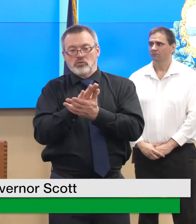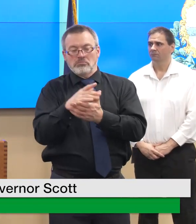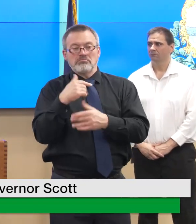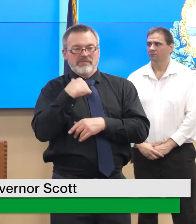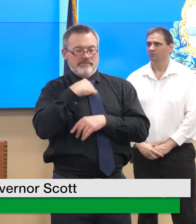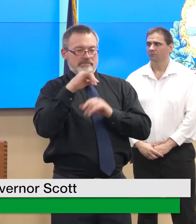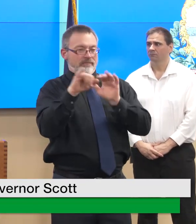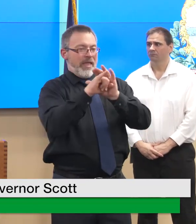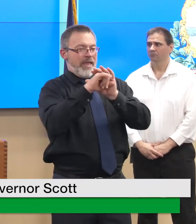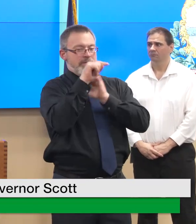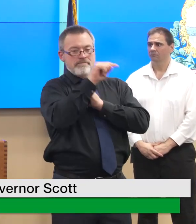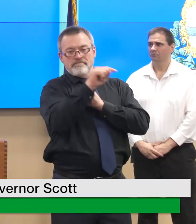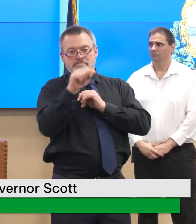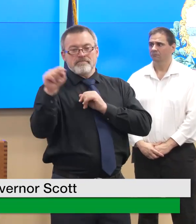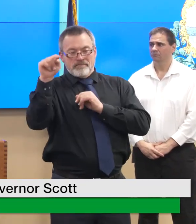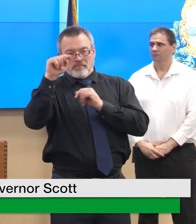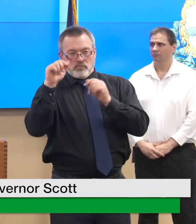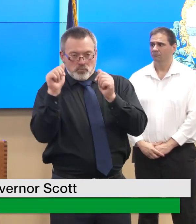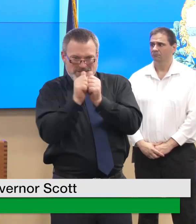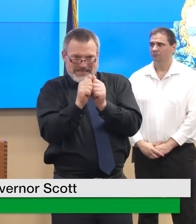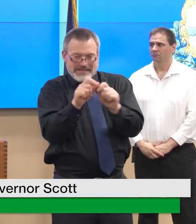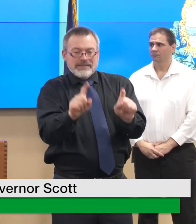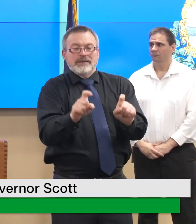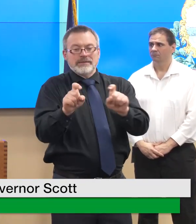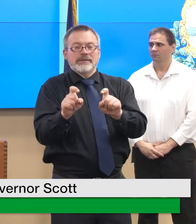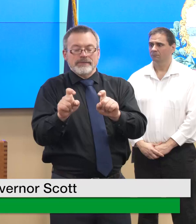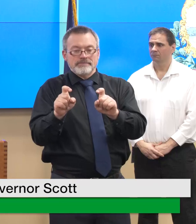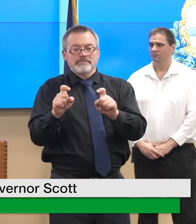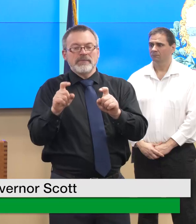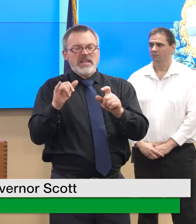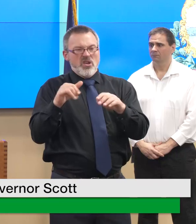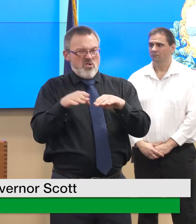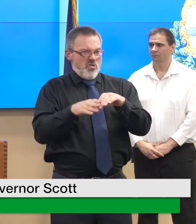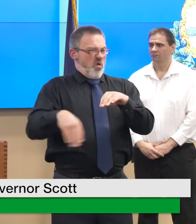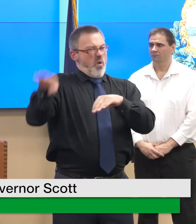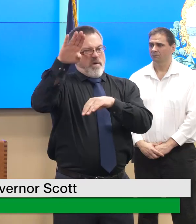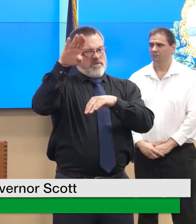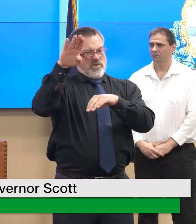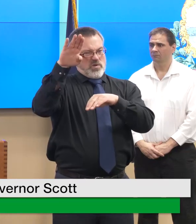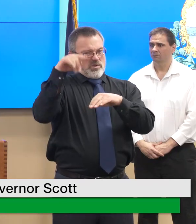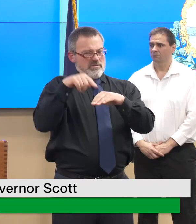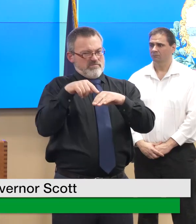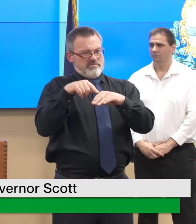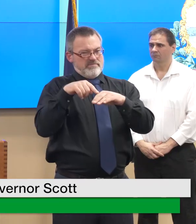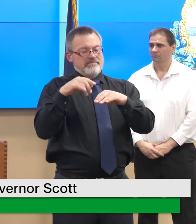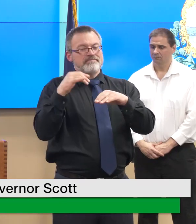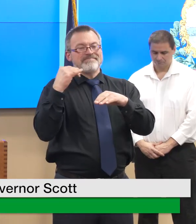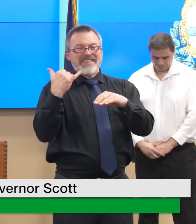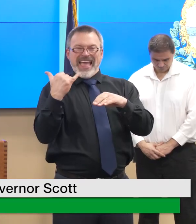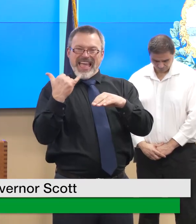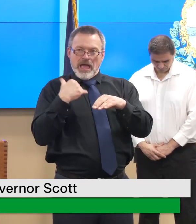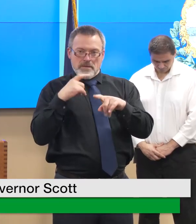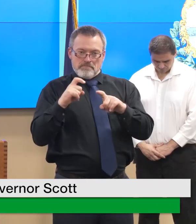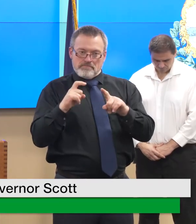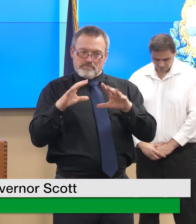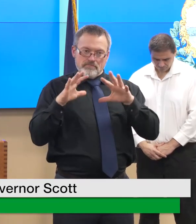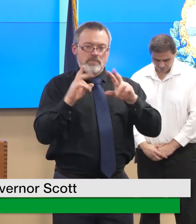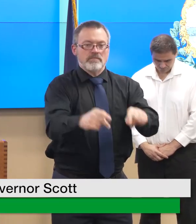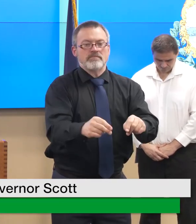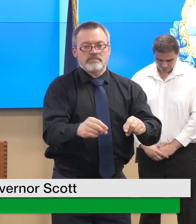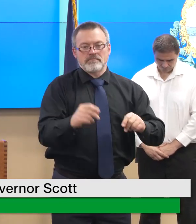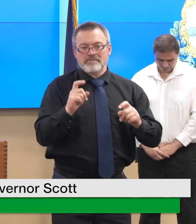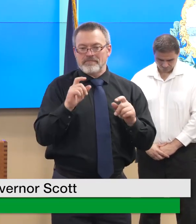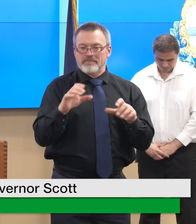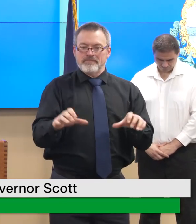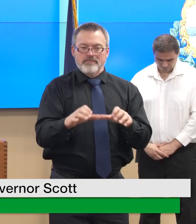the initial testing, where we found exceedances of our immediate action level. And in particular, 7 of those